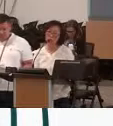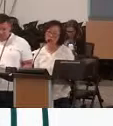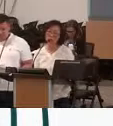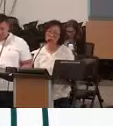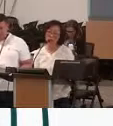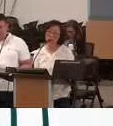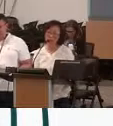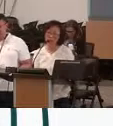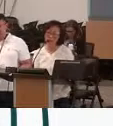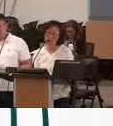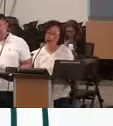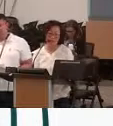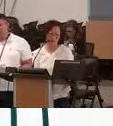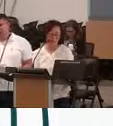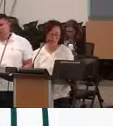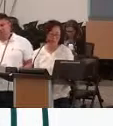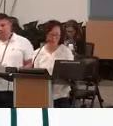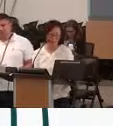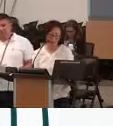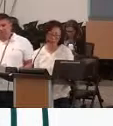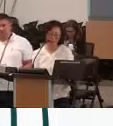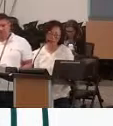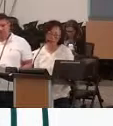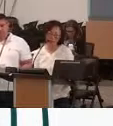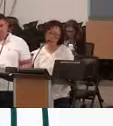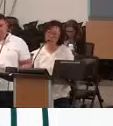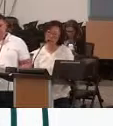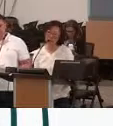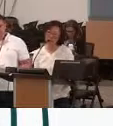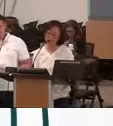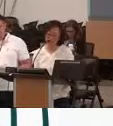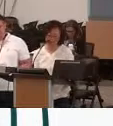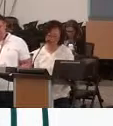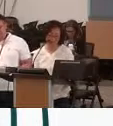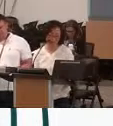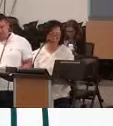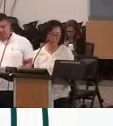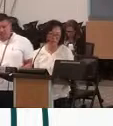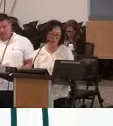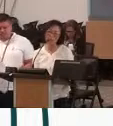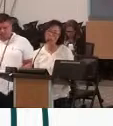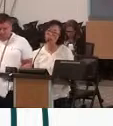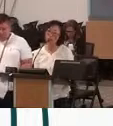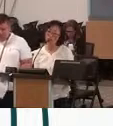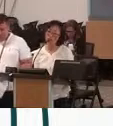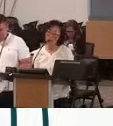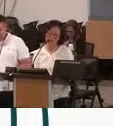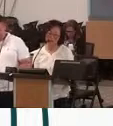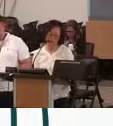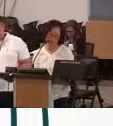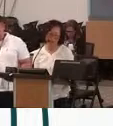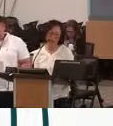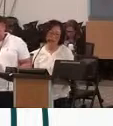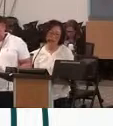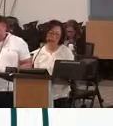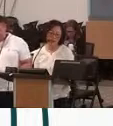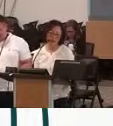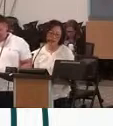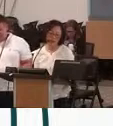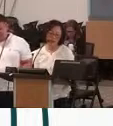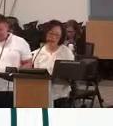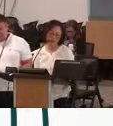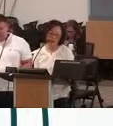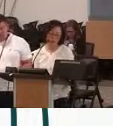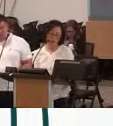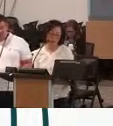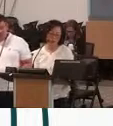low socioeconomic backgrounds, under-resourced families, and they present with low self-esteem. After